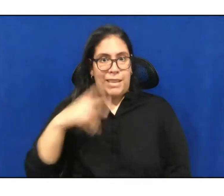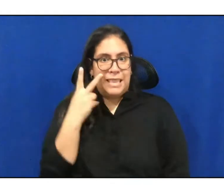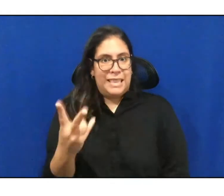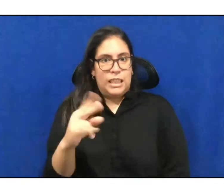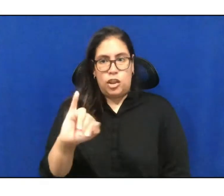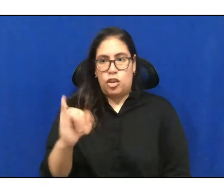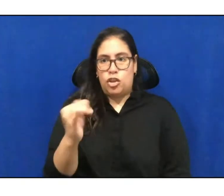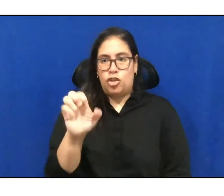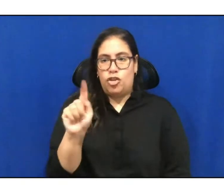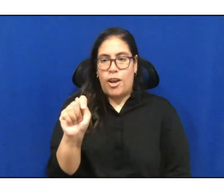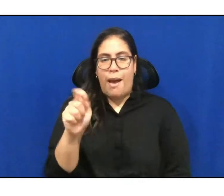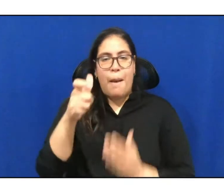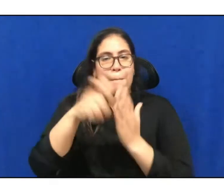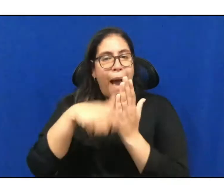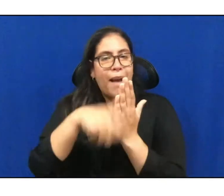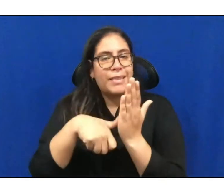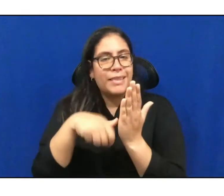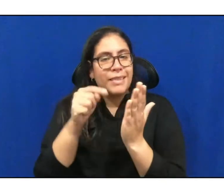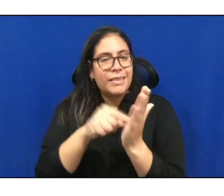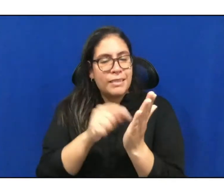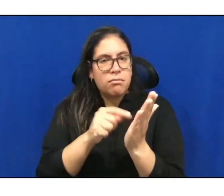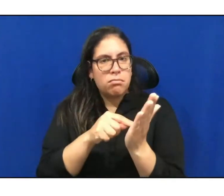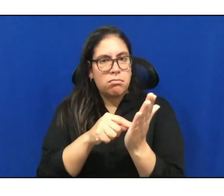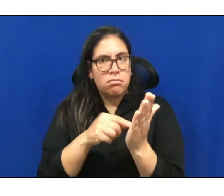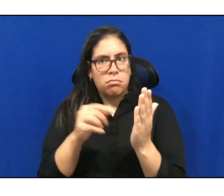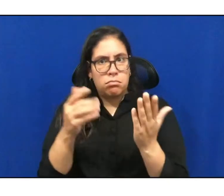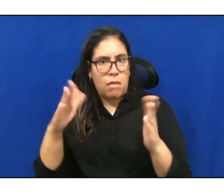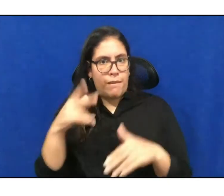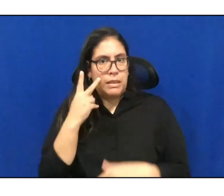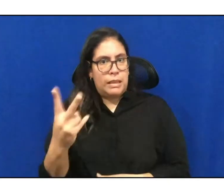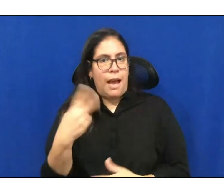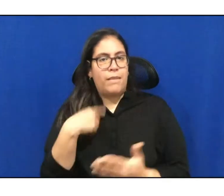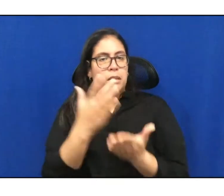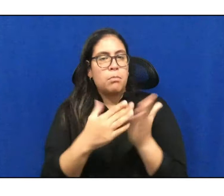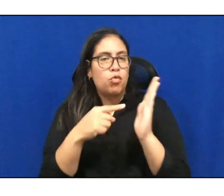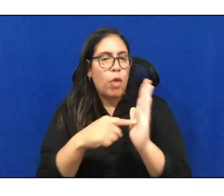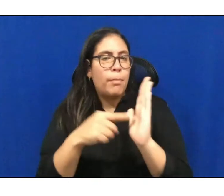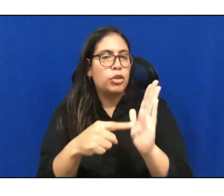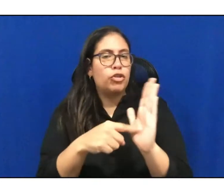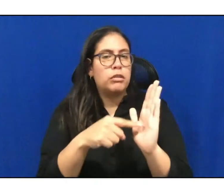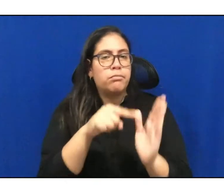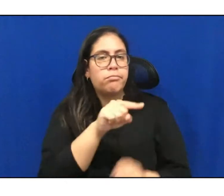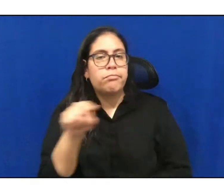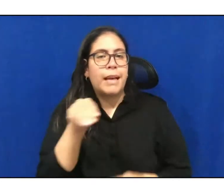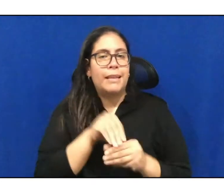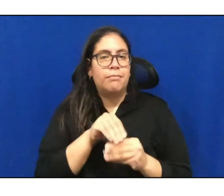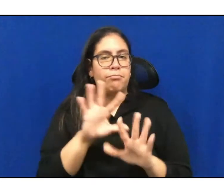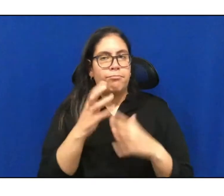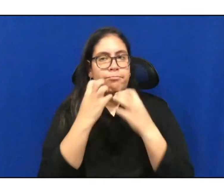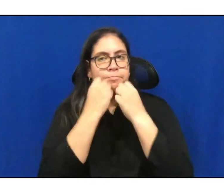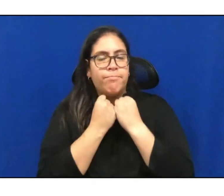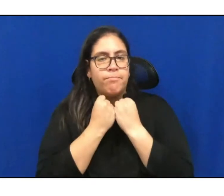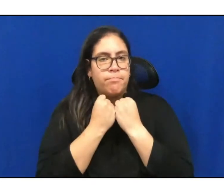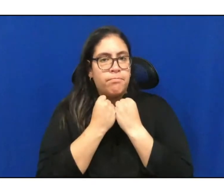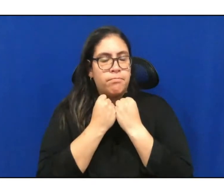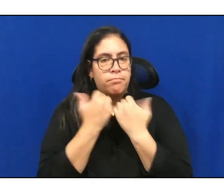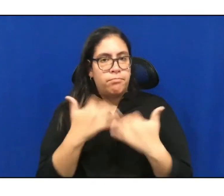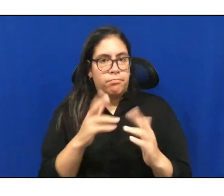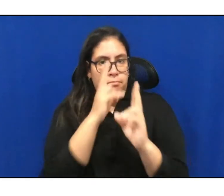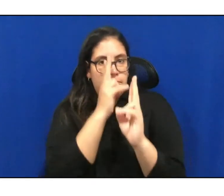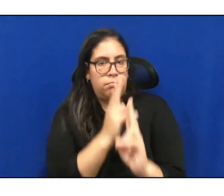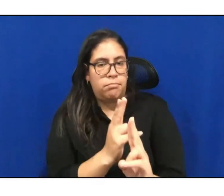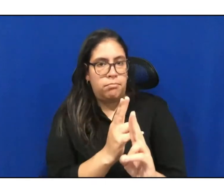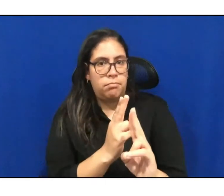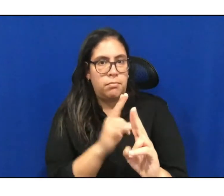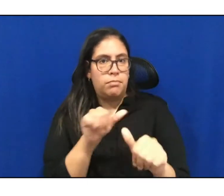have representations of it very powerfully, I think, in that sacred space in our museum. And to see that, I think, is